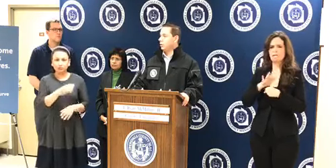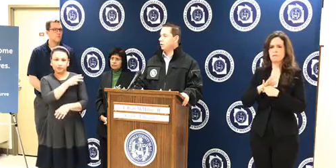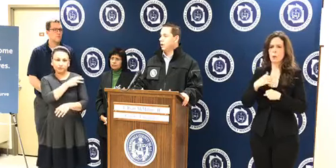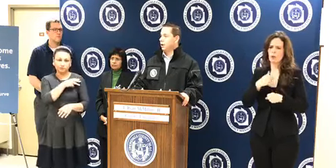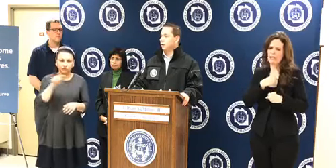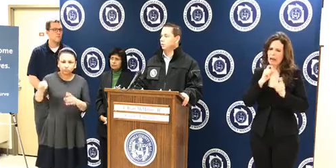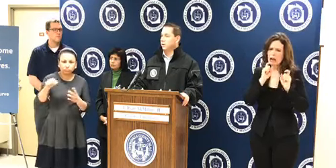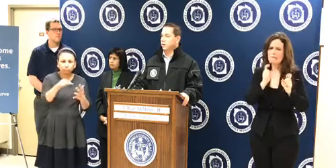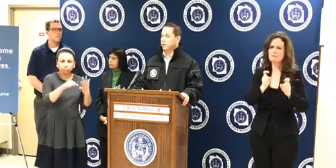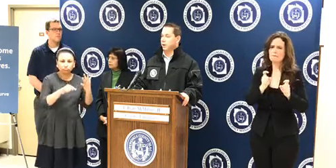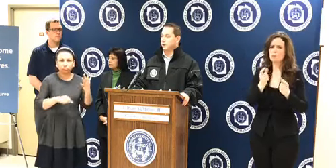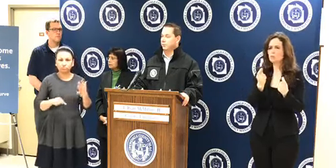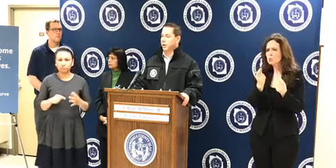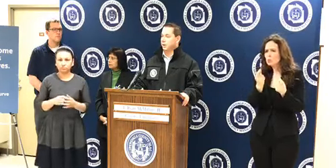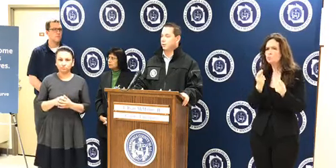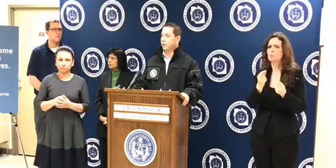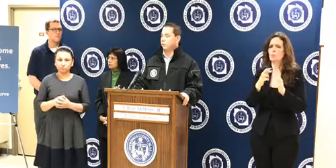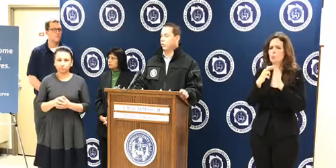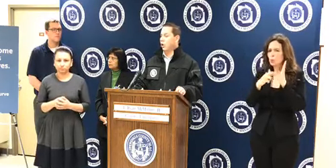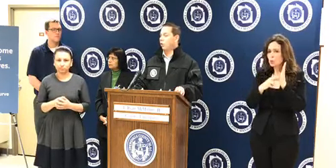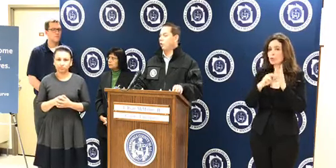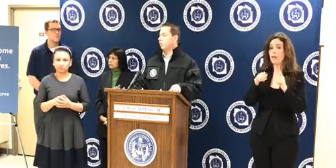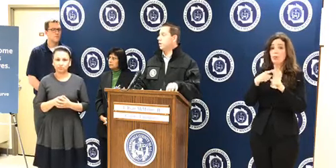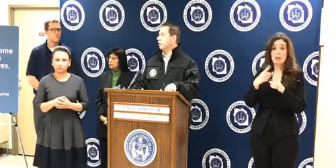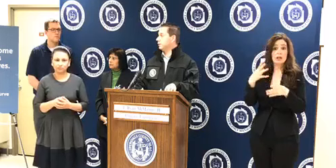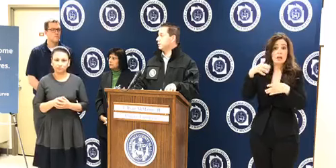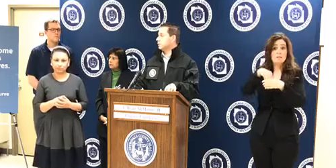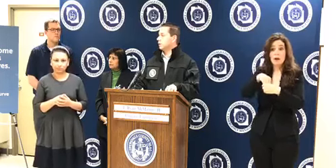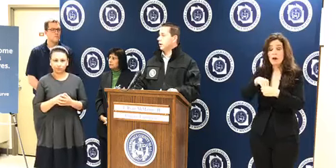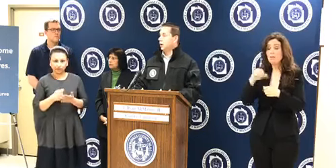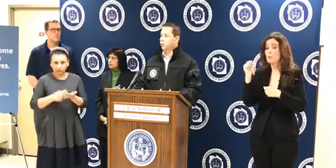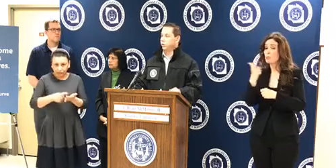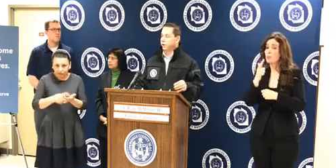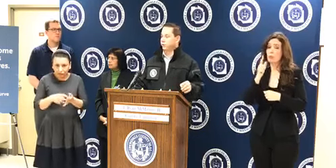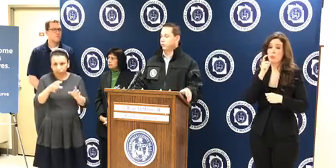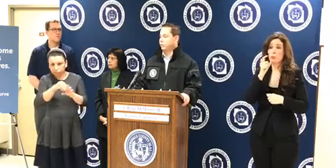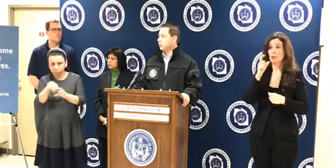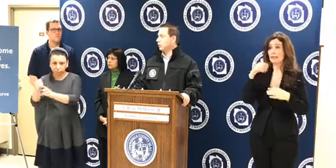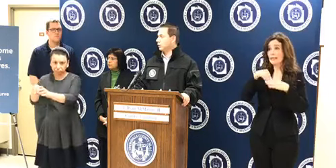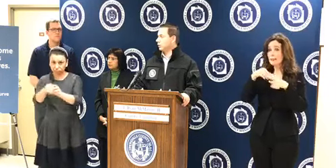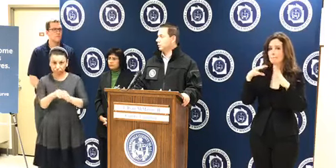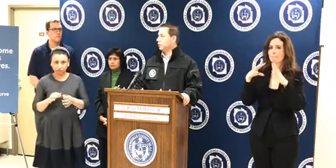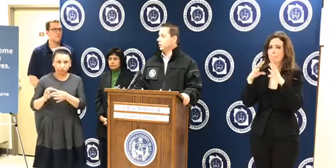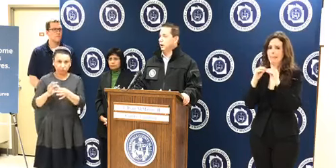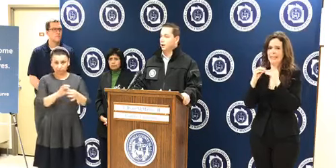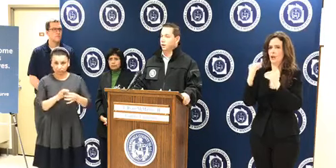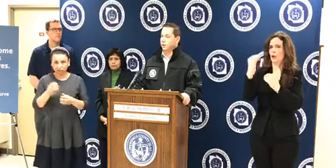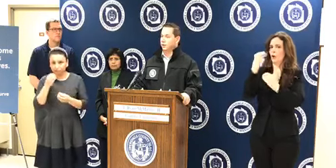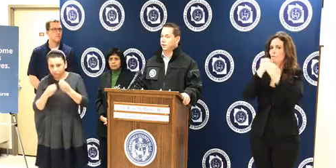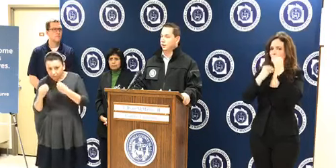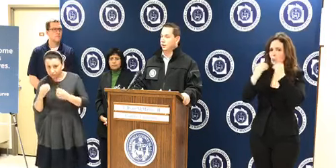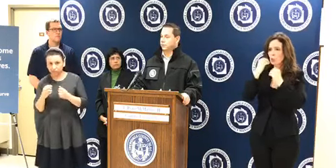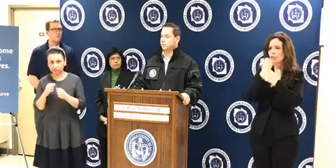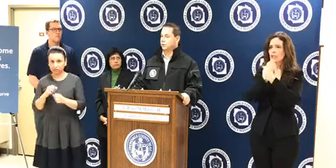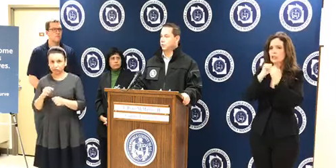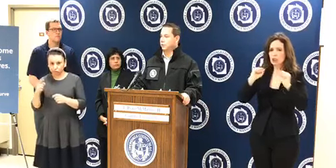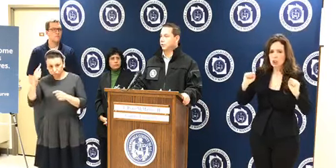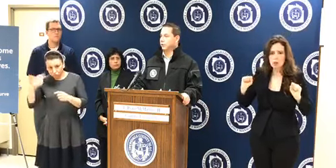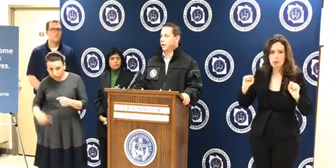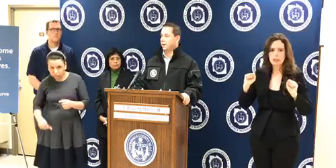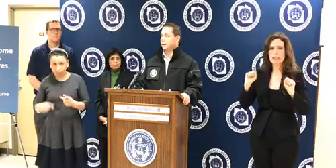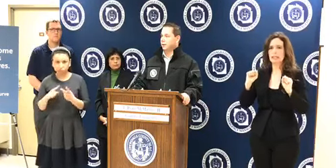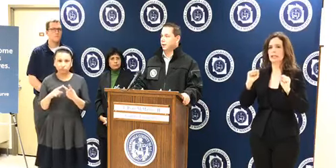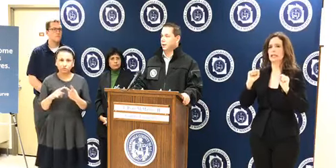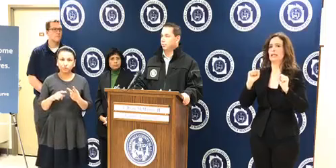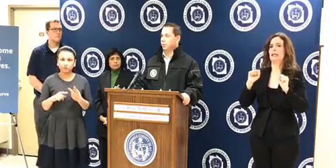protocol, and they've been involved in all of our meetings related to food security, and certainly